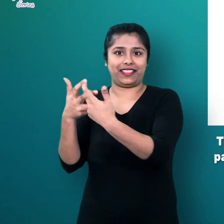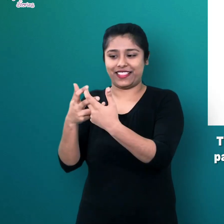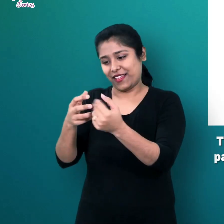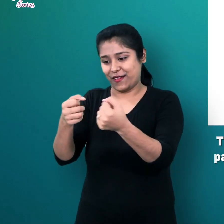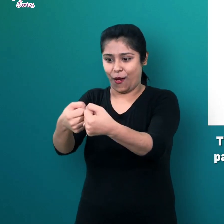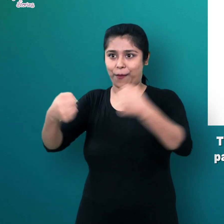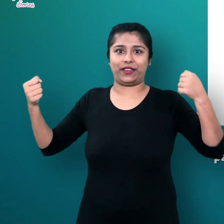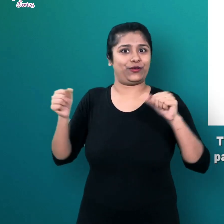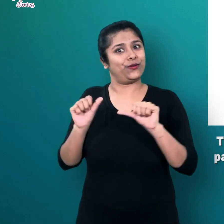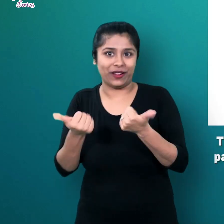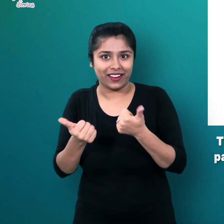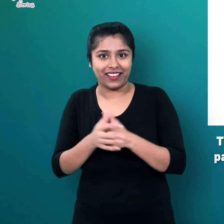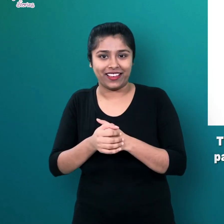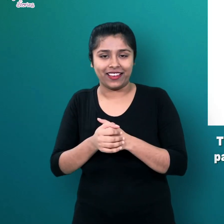in the lock, like a jigsaw puzzle.